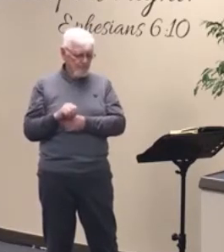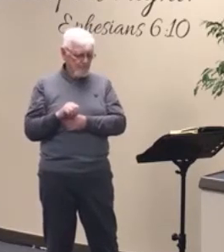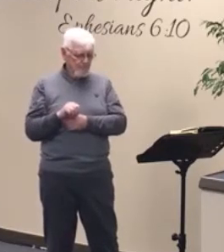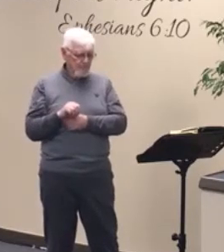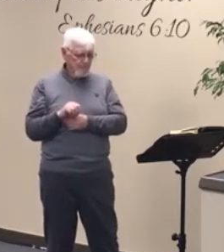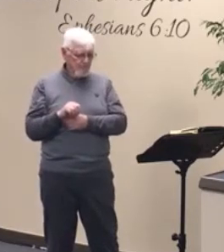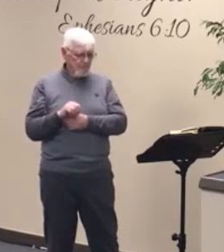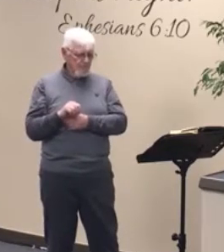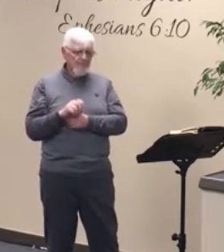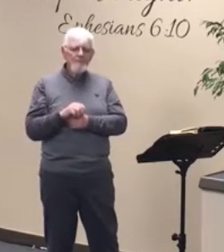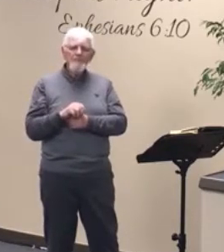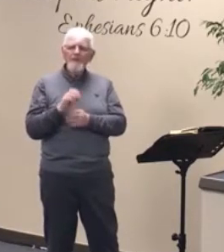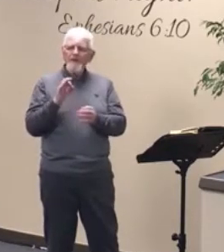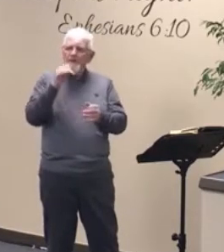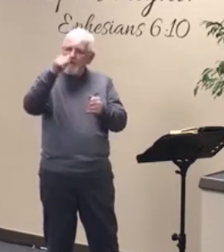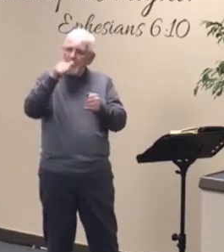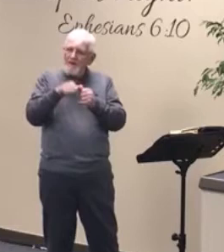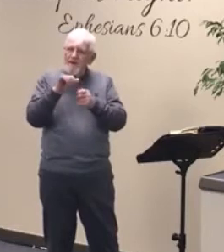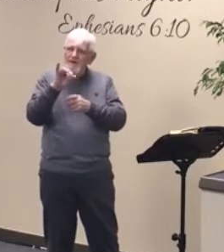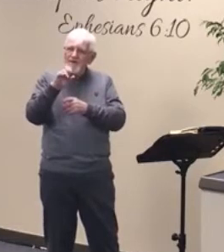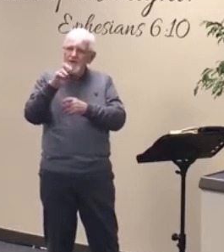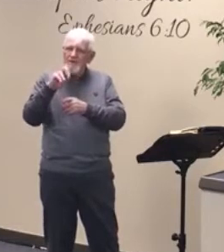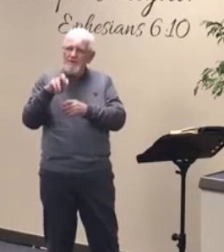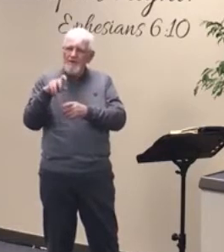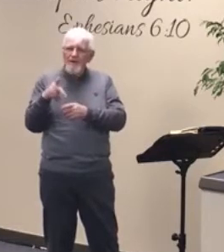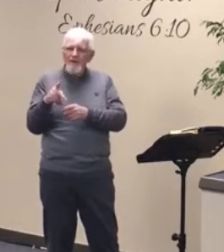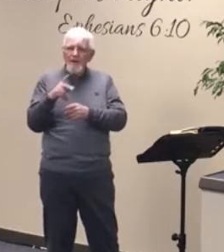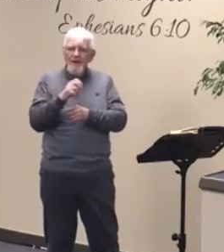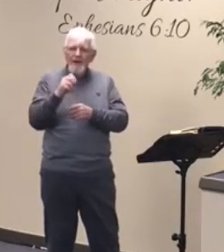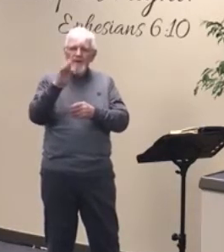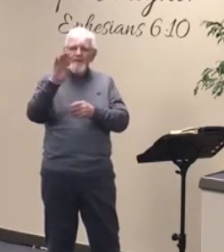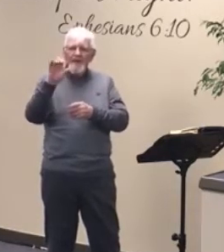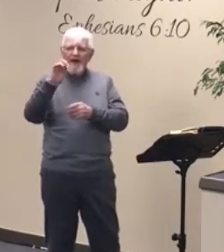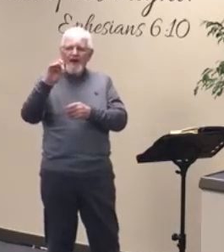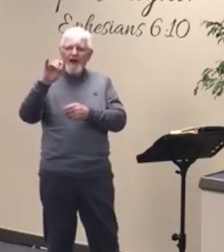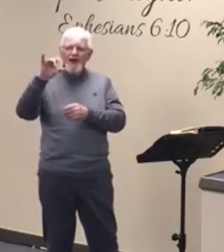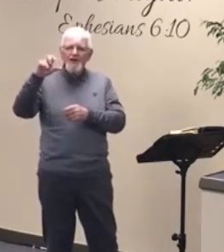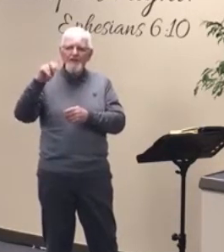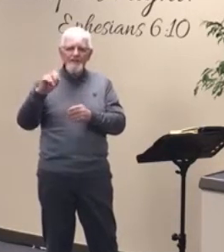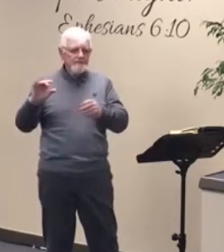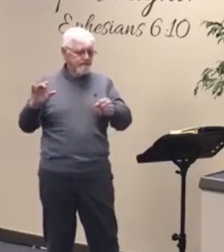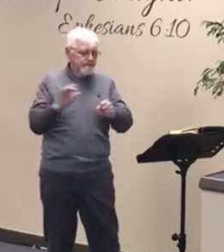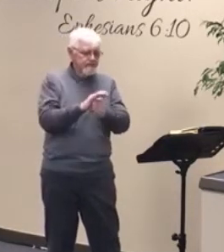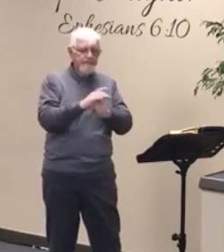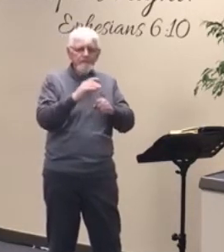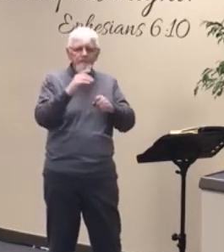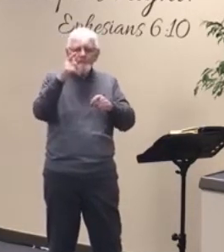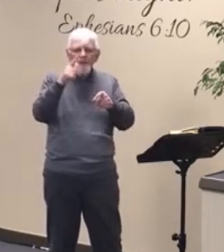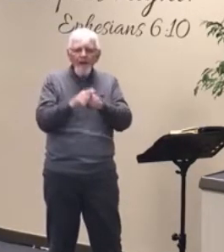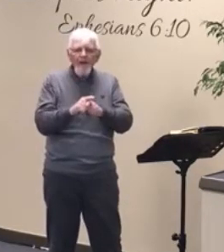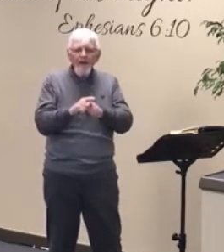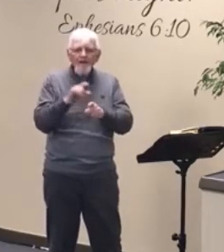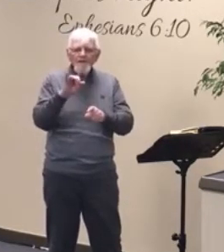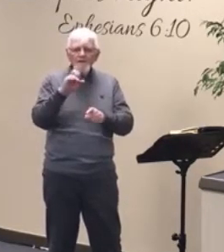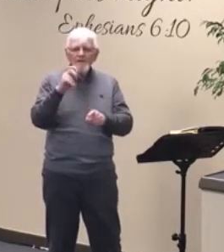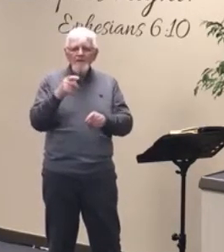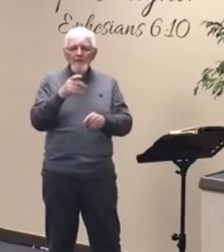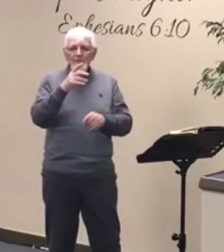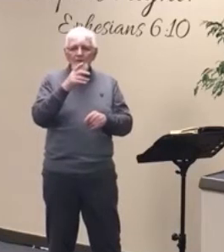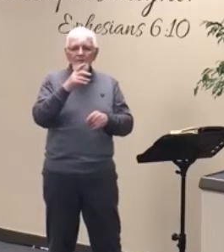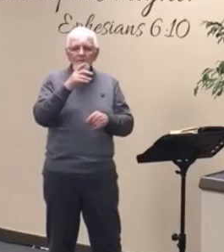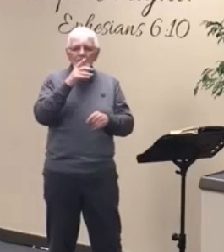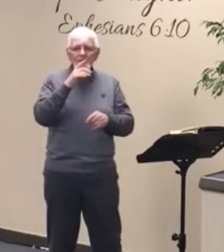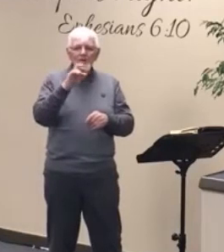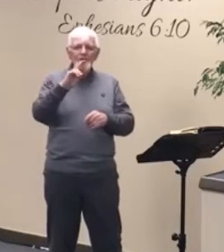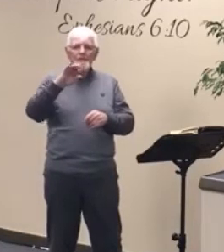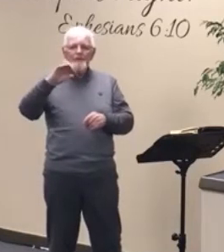If you remember, Joseph and Benjamin were full brothers. So Joseph's mother was Rachel,